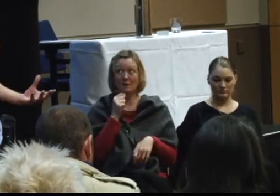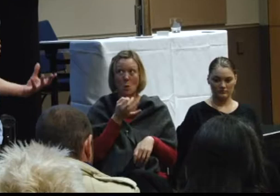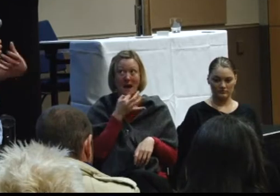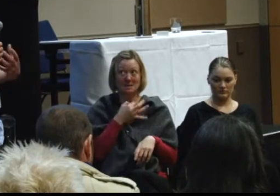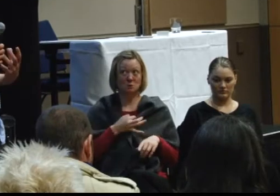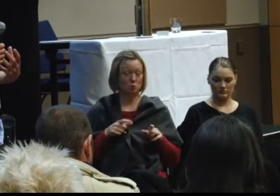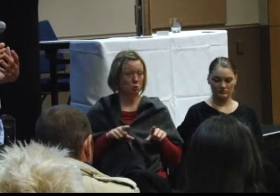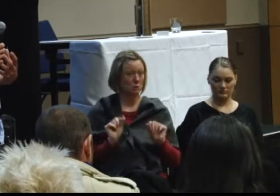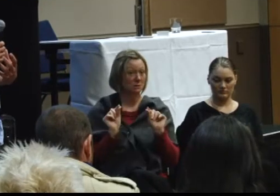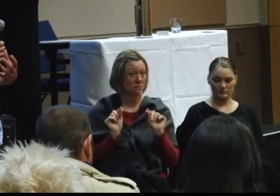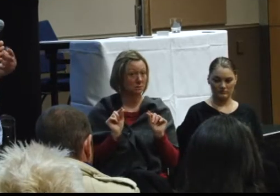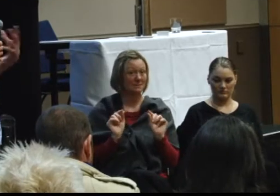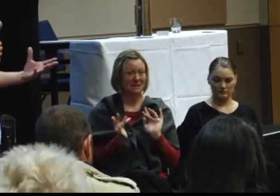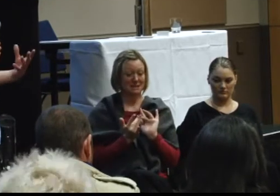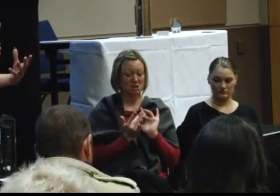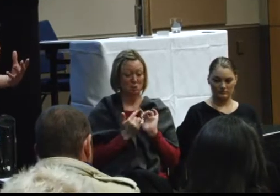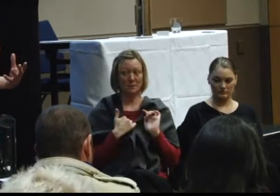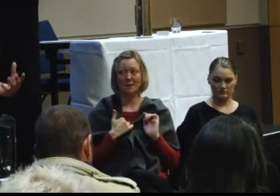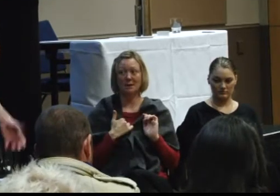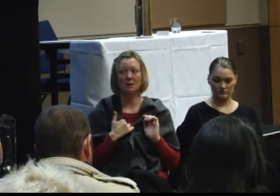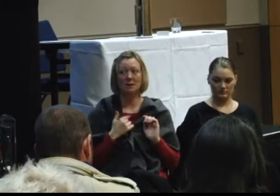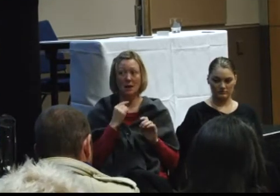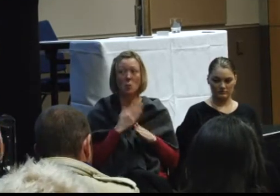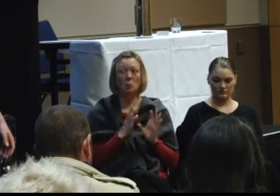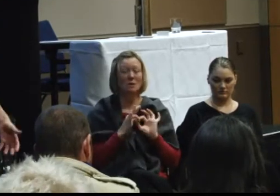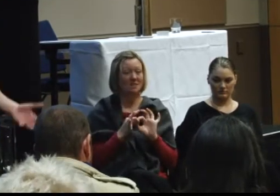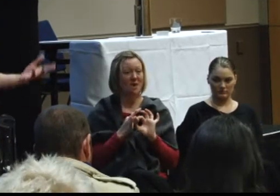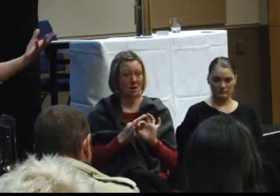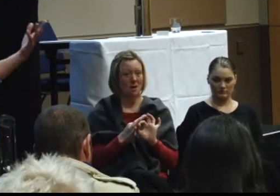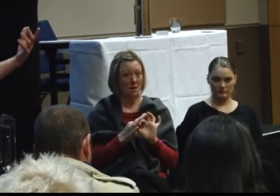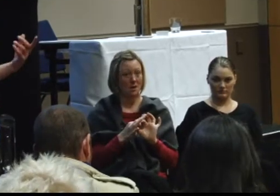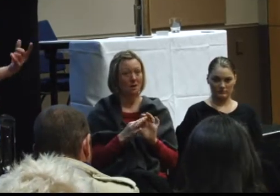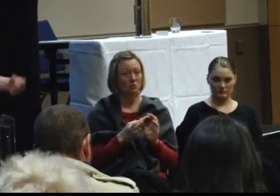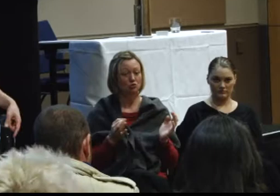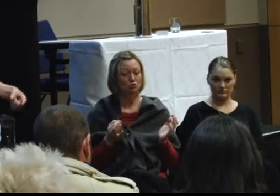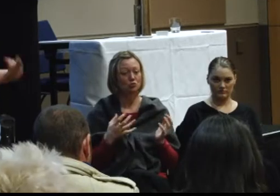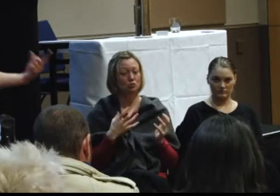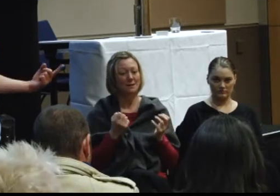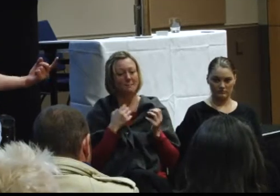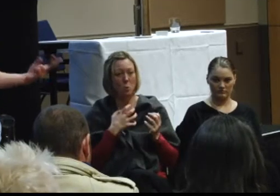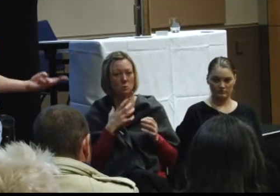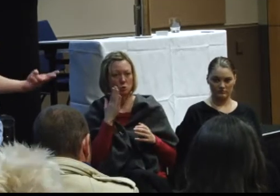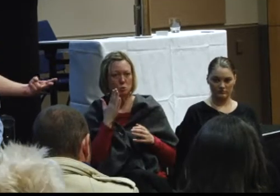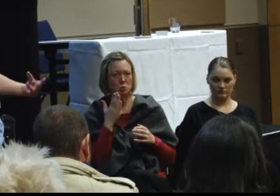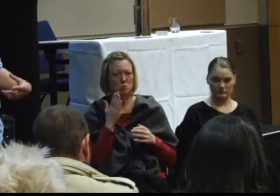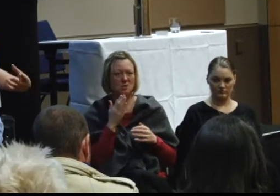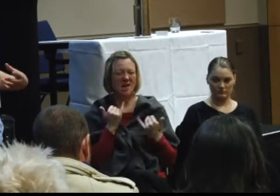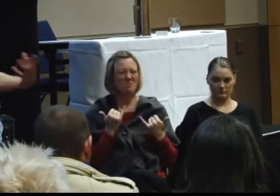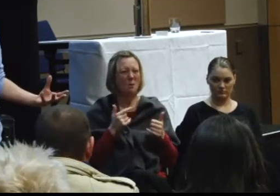do that, so get in touch with me. We can work together to get more schools than just Albany and